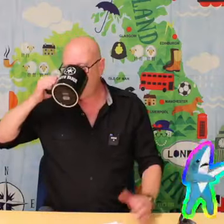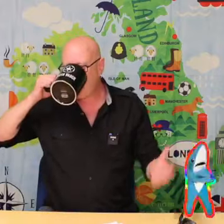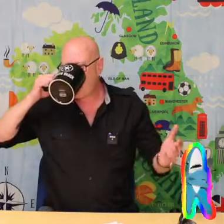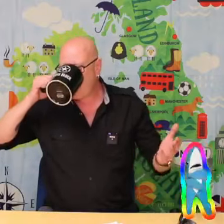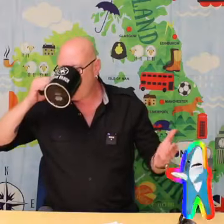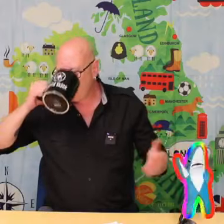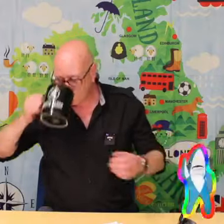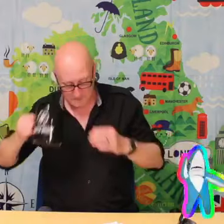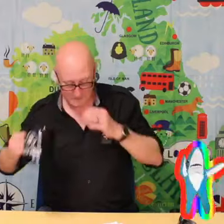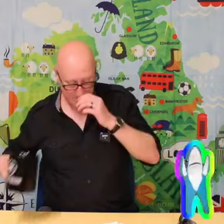football.